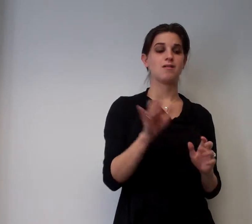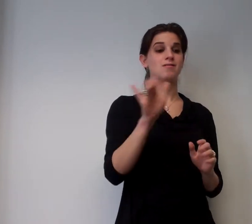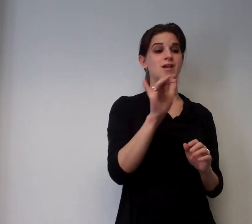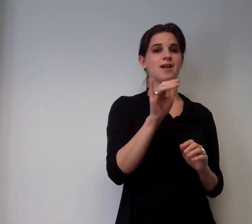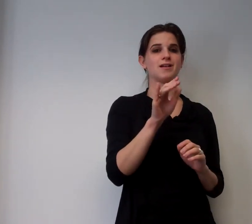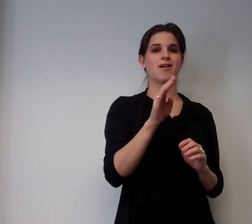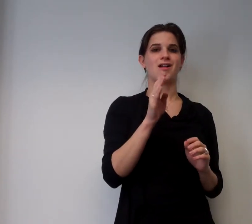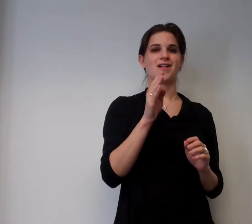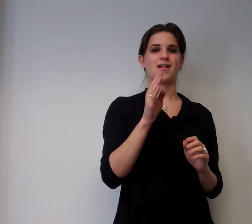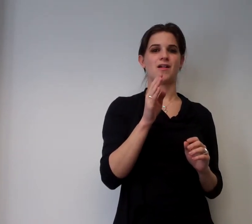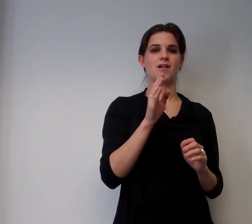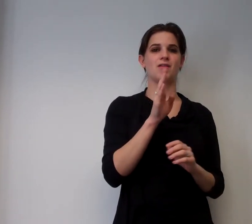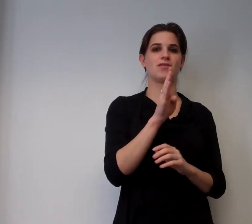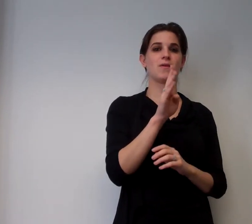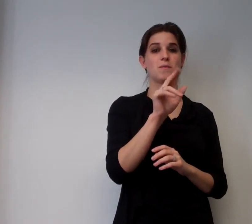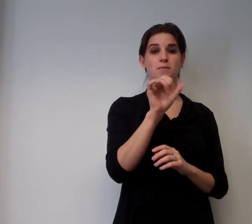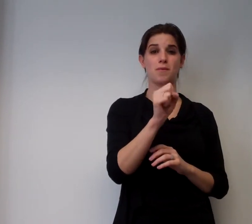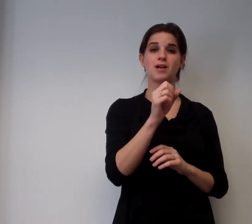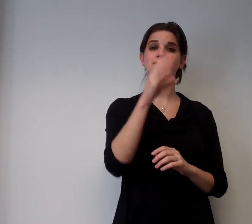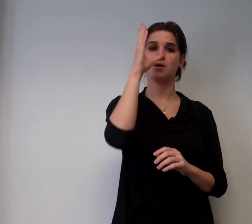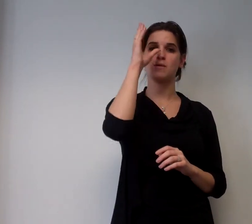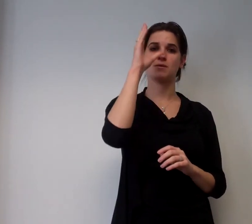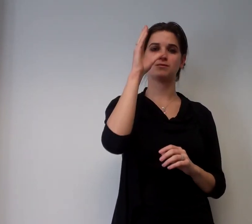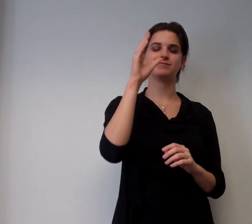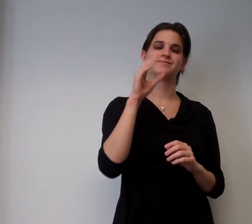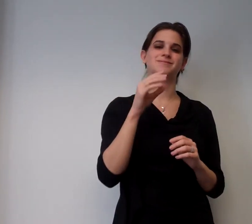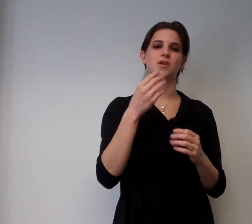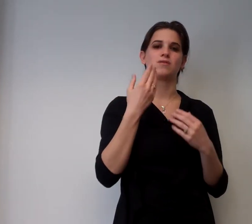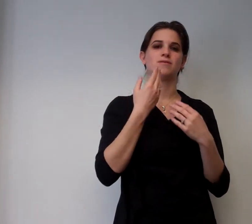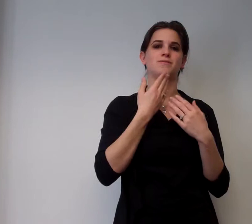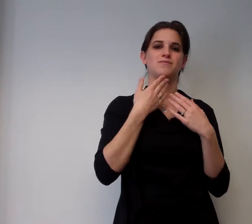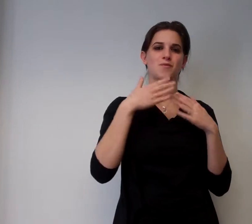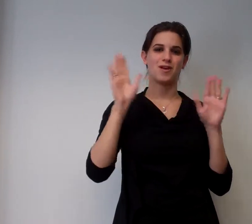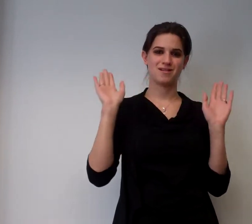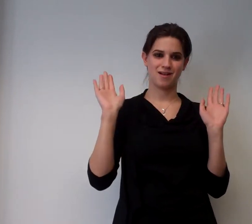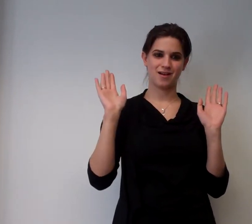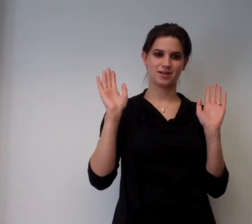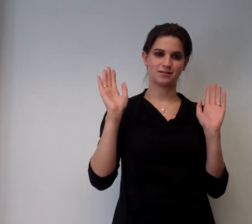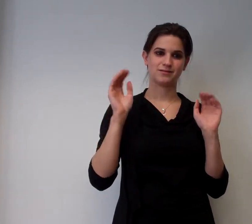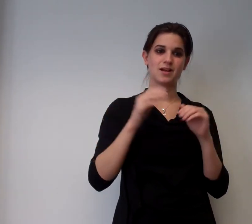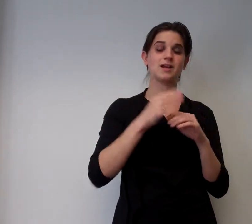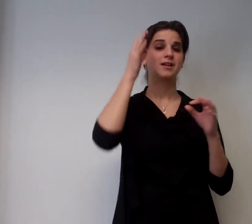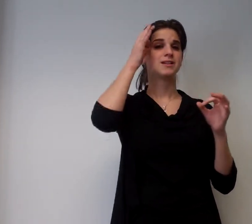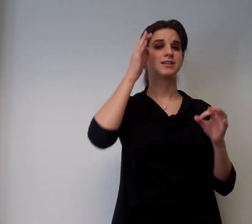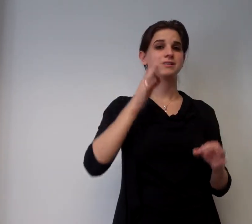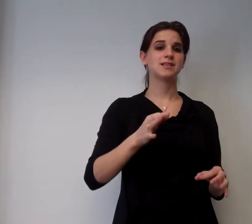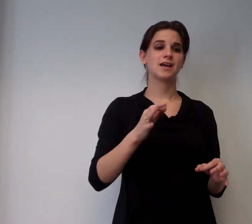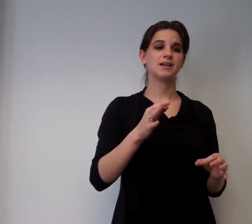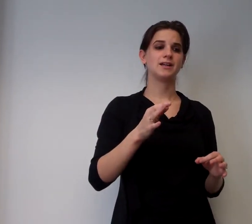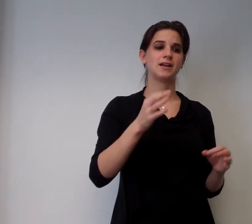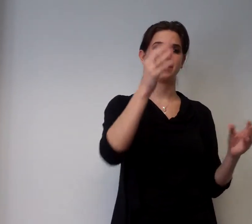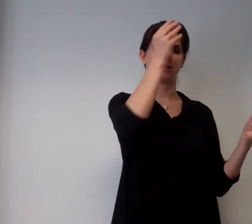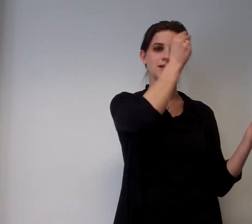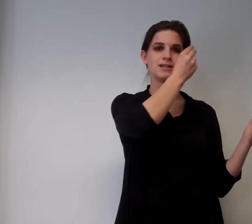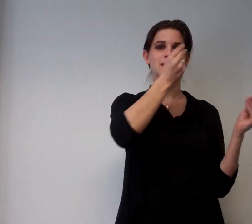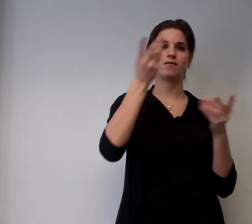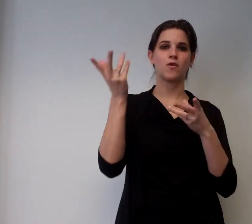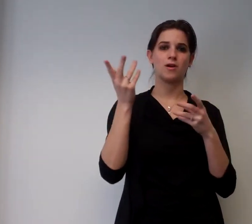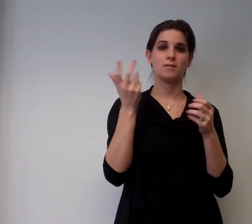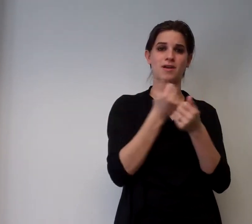marches and so forth that were going on, and decides to bring that nonviolent civil disobedience message back to this country to help in the